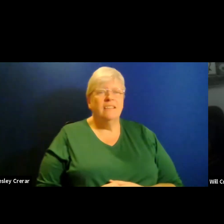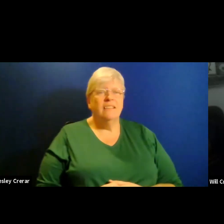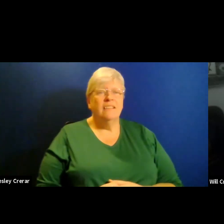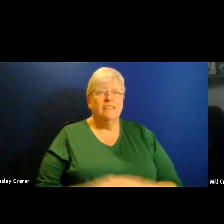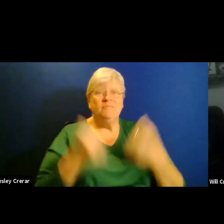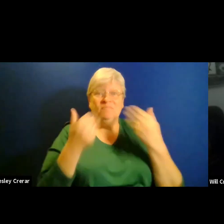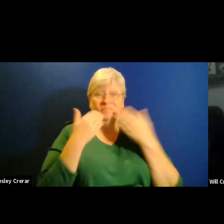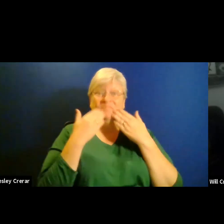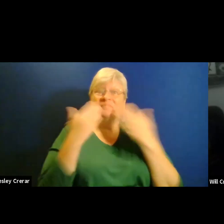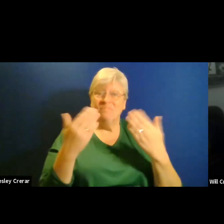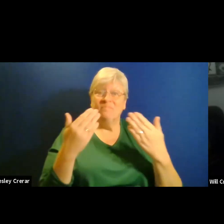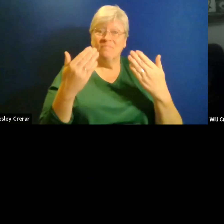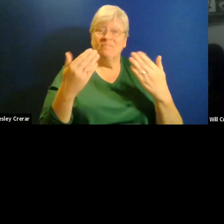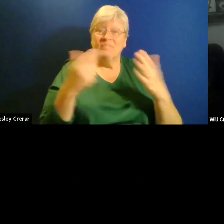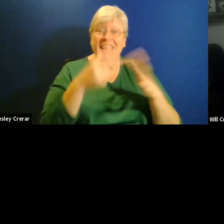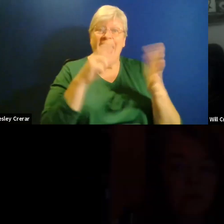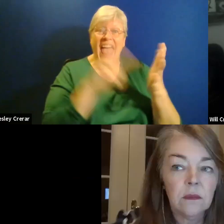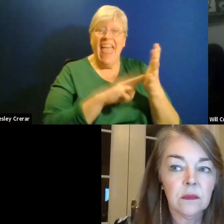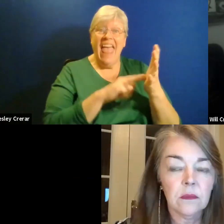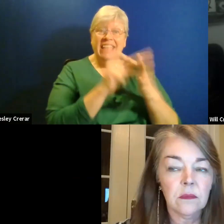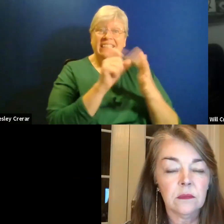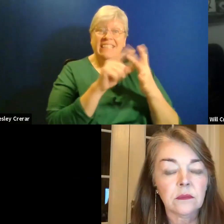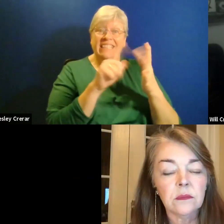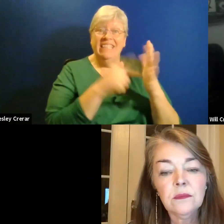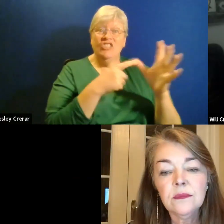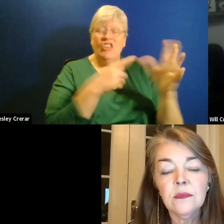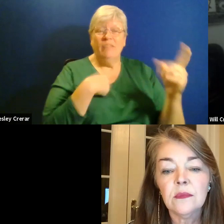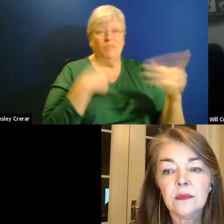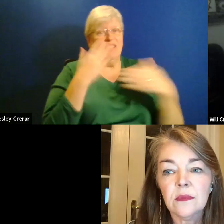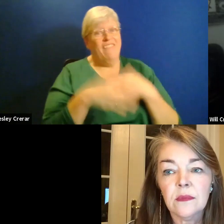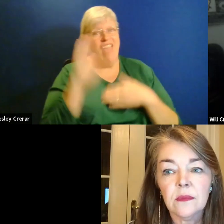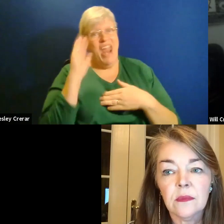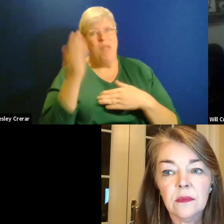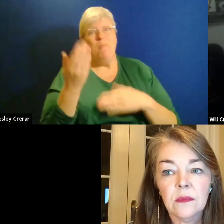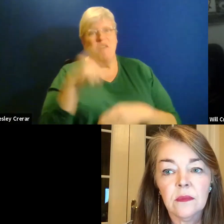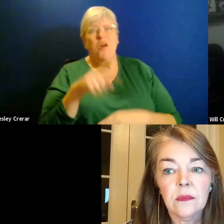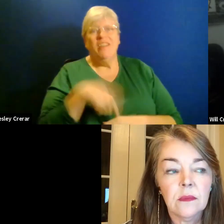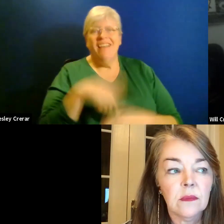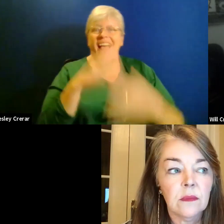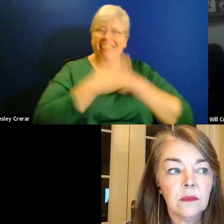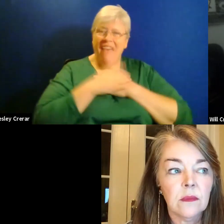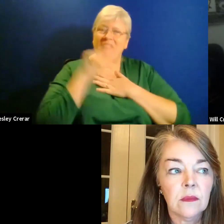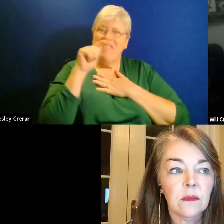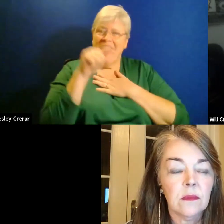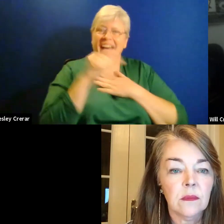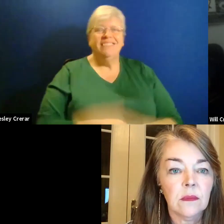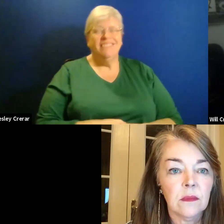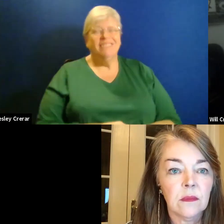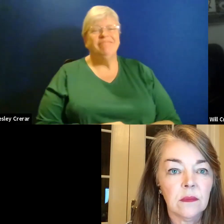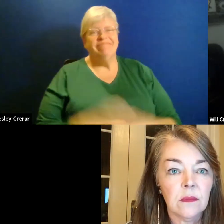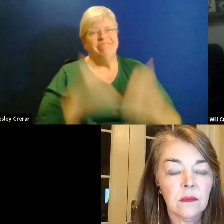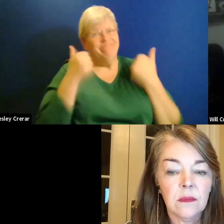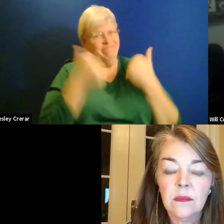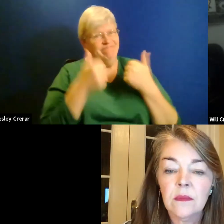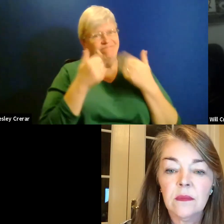Thank you very much, Andesia. That was another poem that I've not heard before, but I love everything that she comes out with. So brilliant. Thank you for